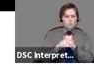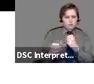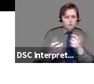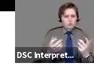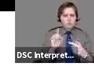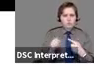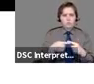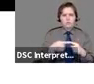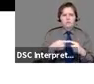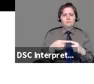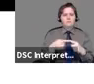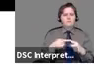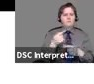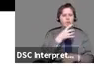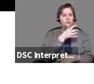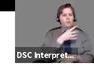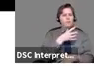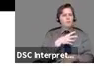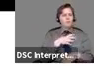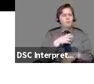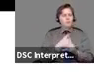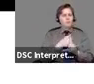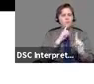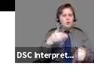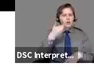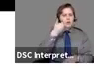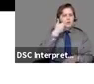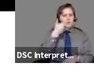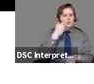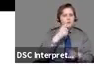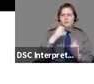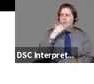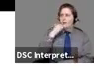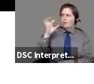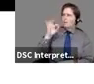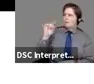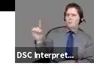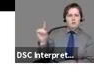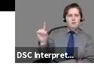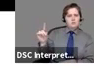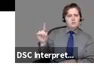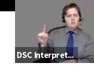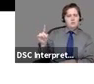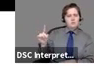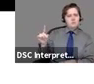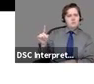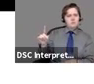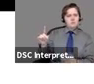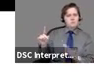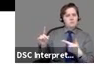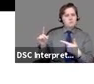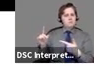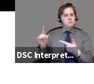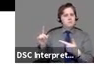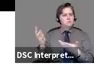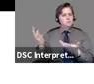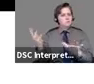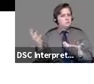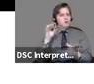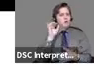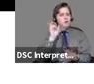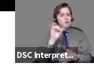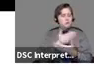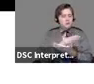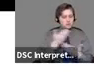where the woman is actually ordering a pizza, but she's calling 911. Those are things